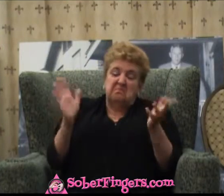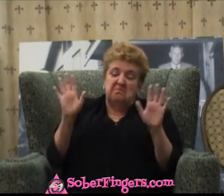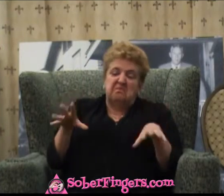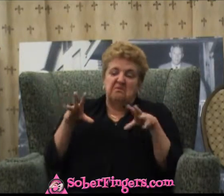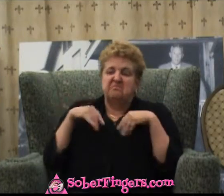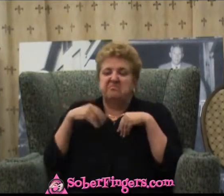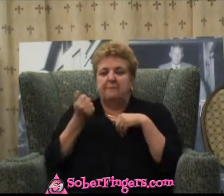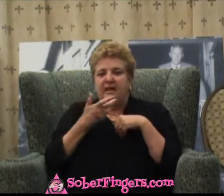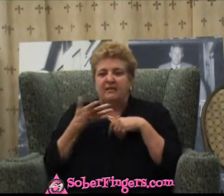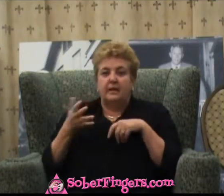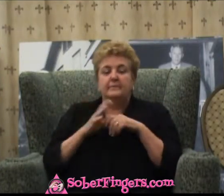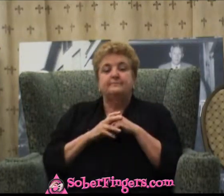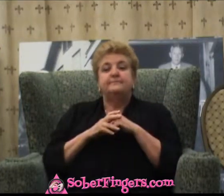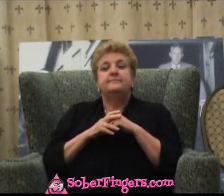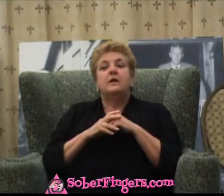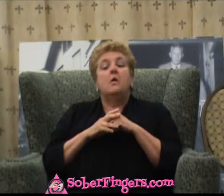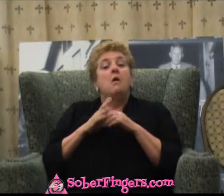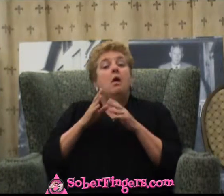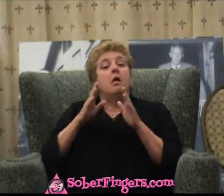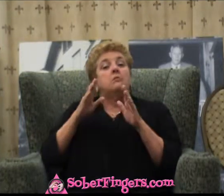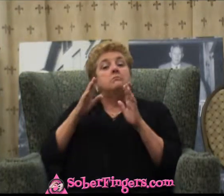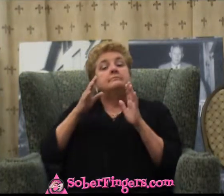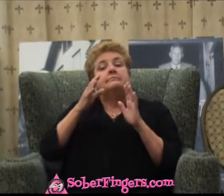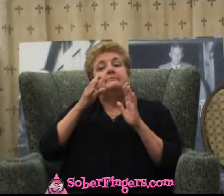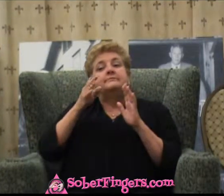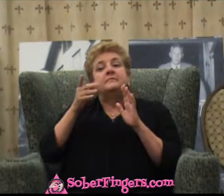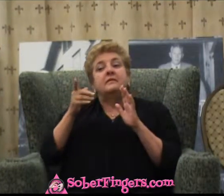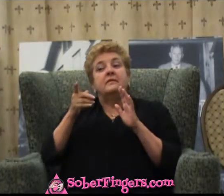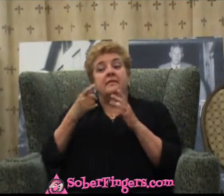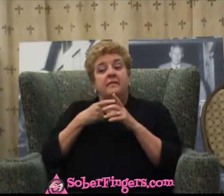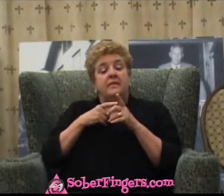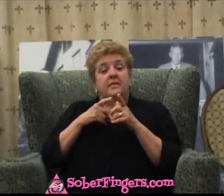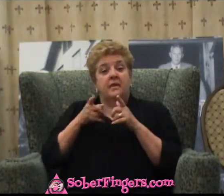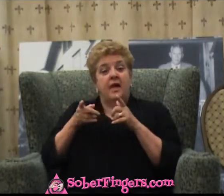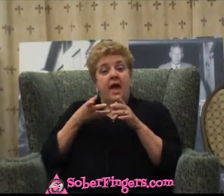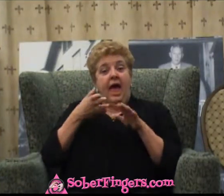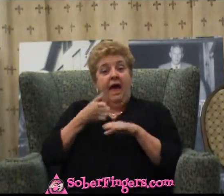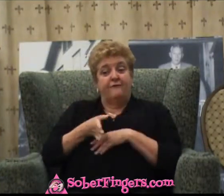And soon after he retired from life,